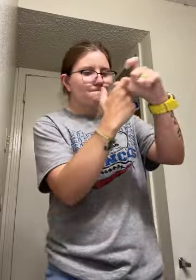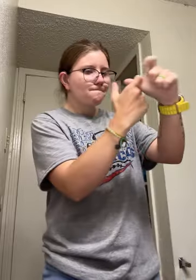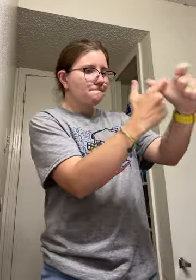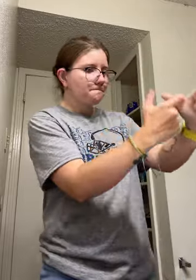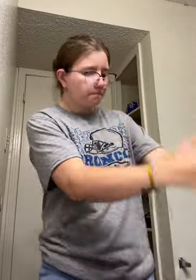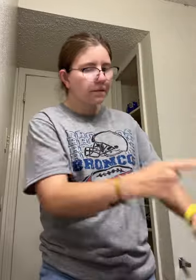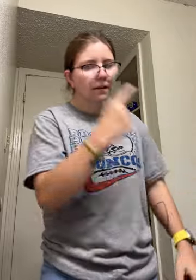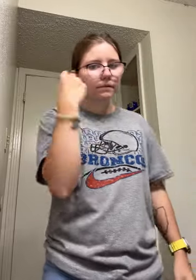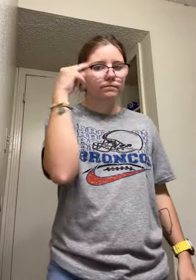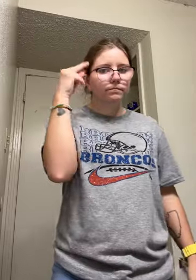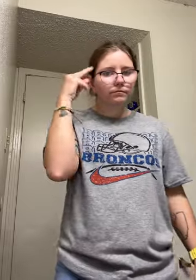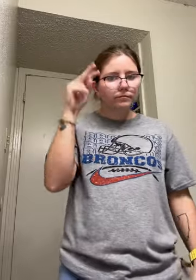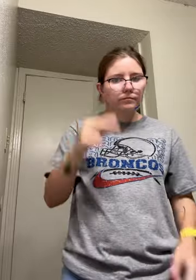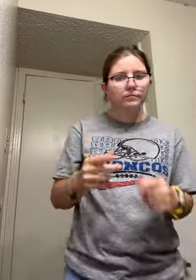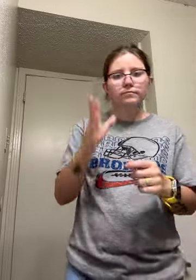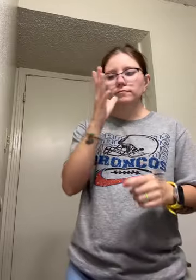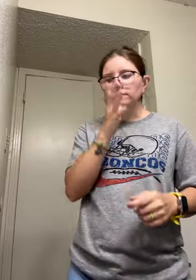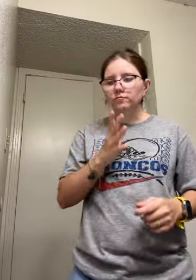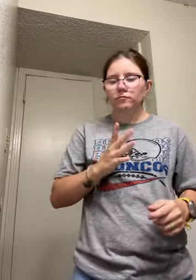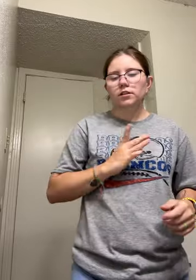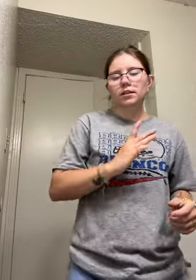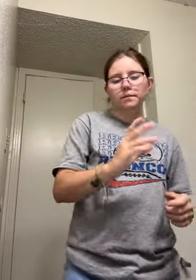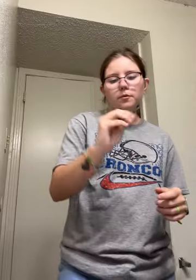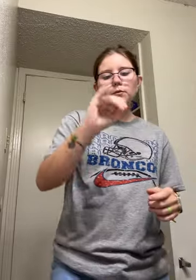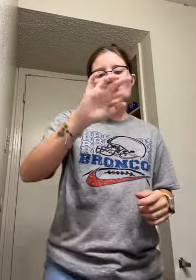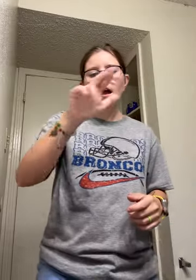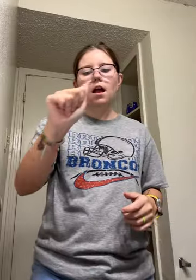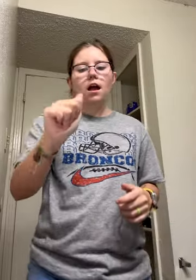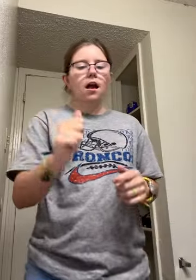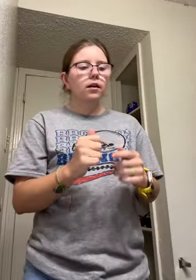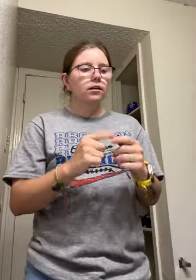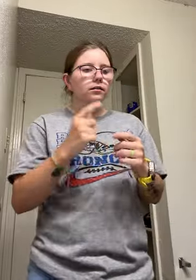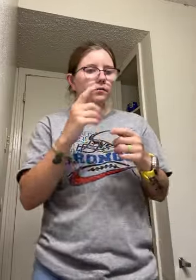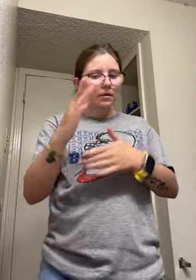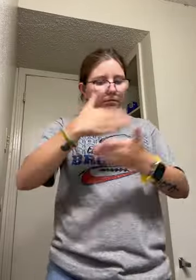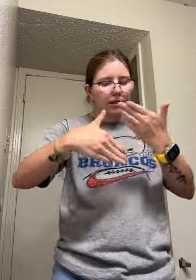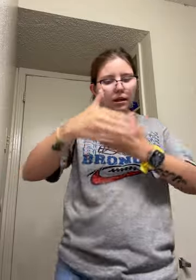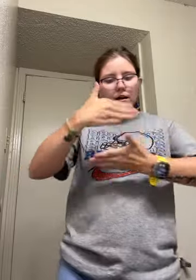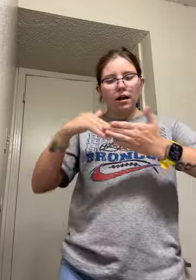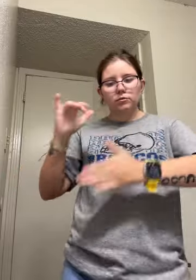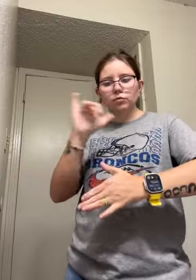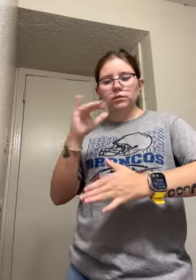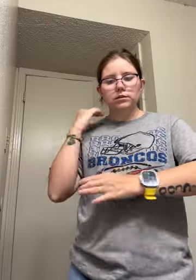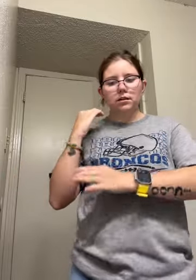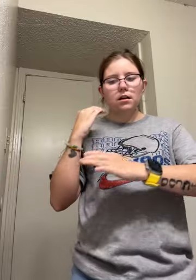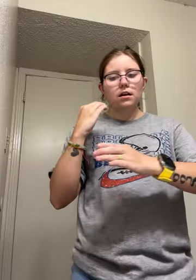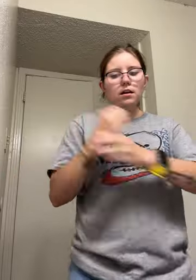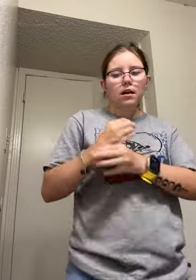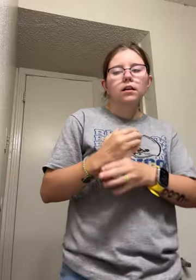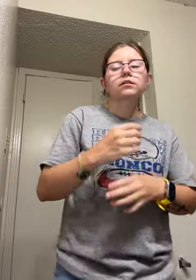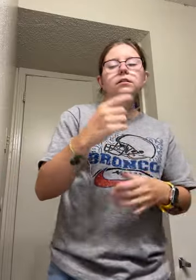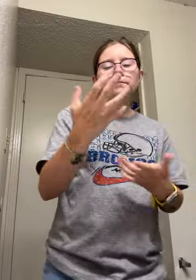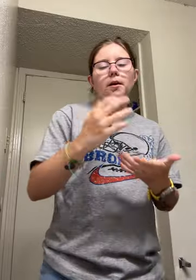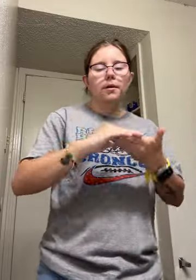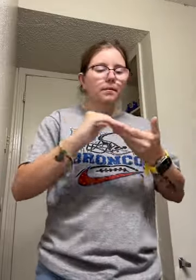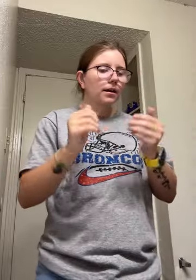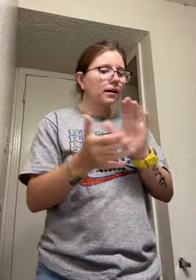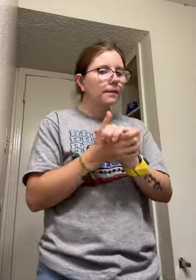Mexico. My young lady said her name's Maria. I wrapped her up just like a hot tortilla. I want to get married, but I can't